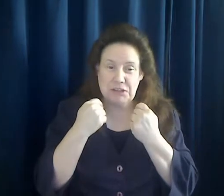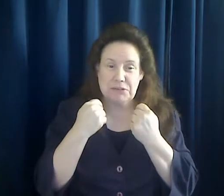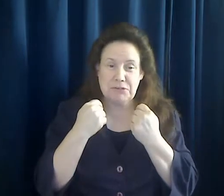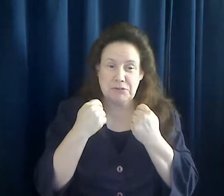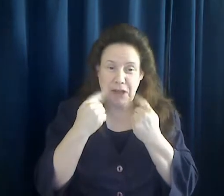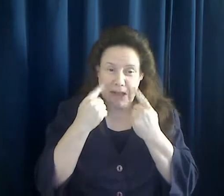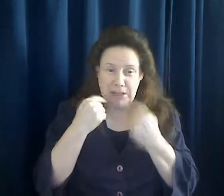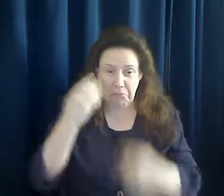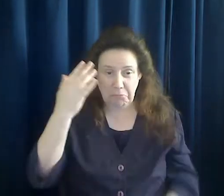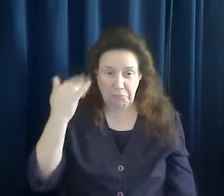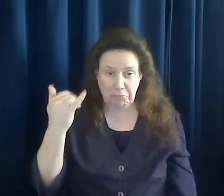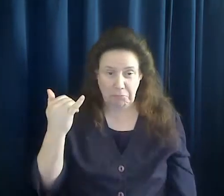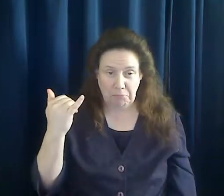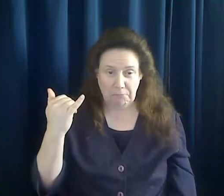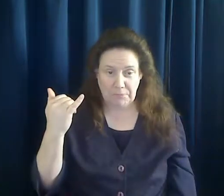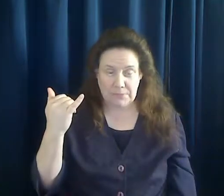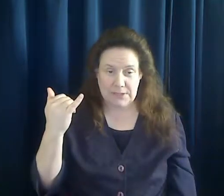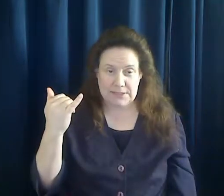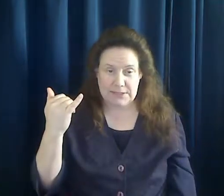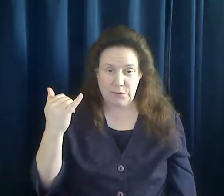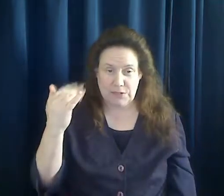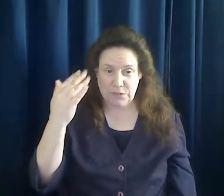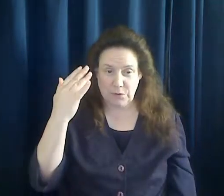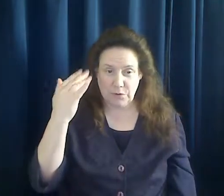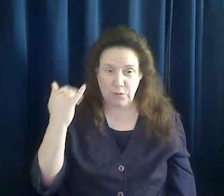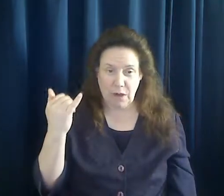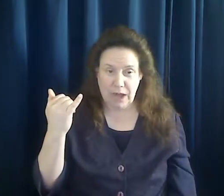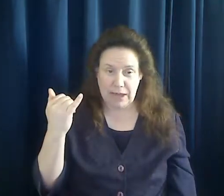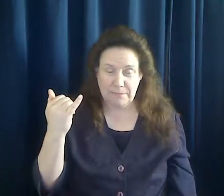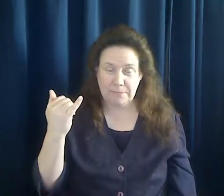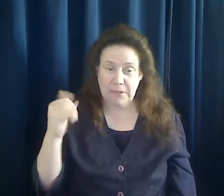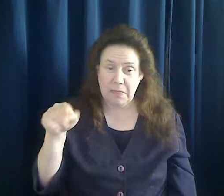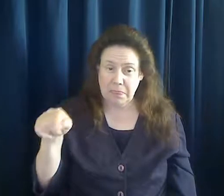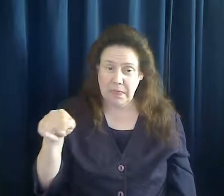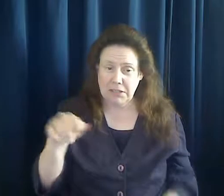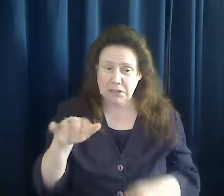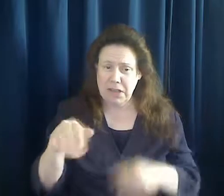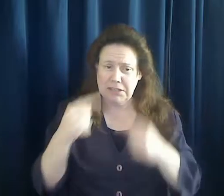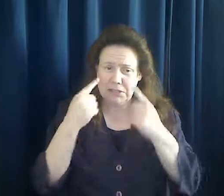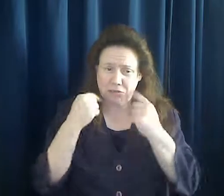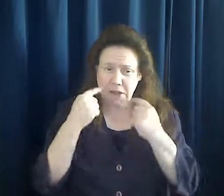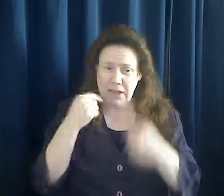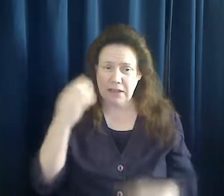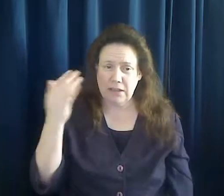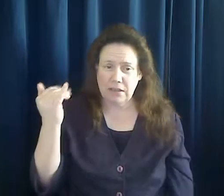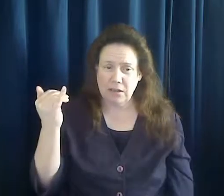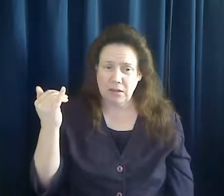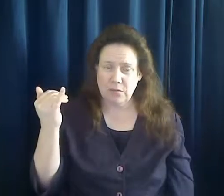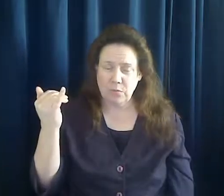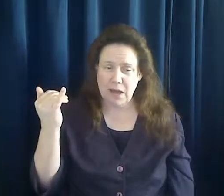is crying. And this is a question word, why? That child is crying.